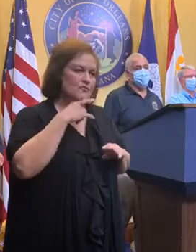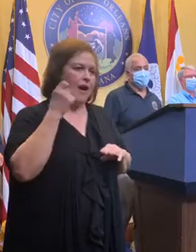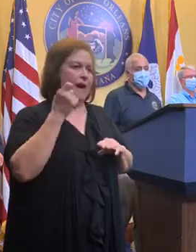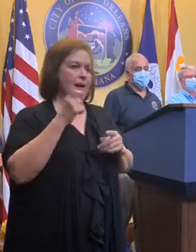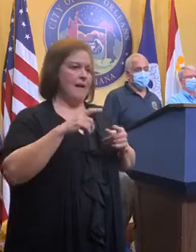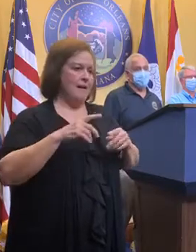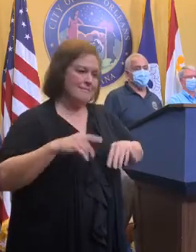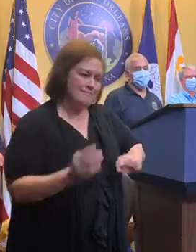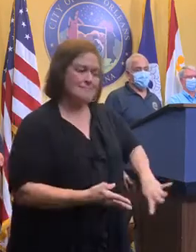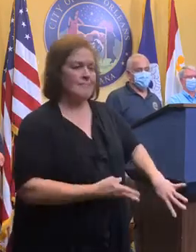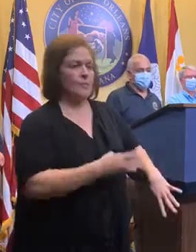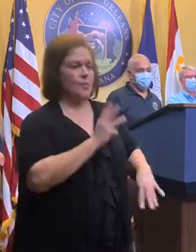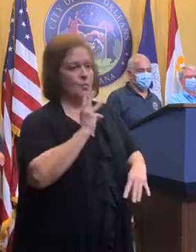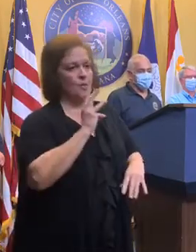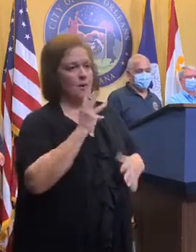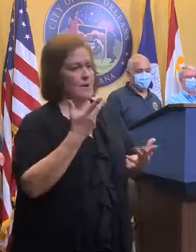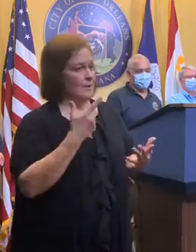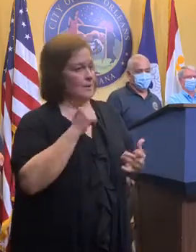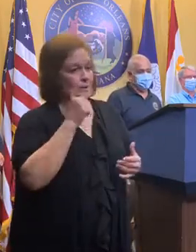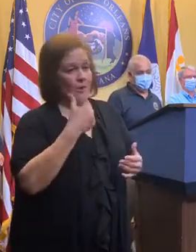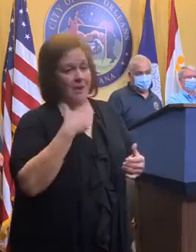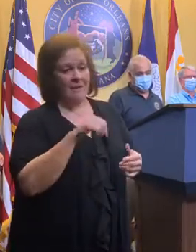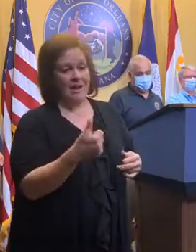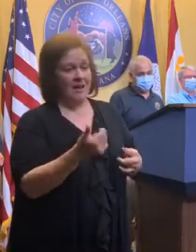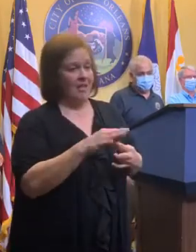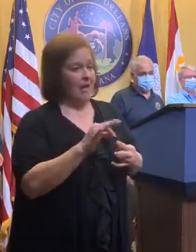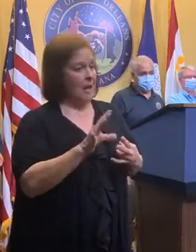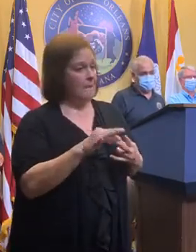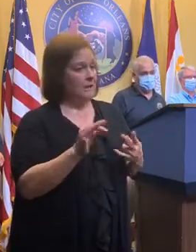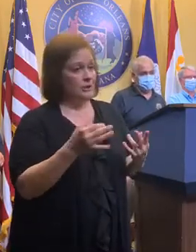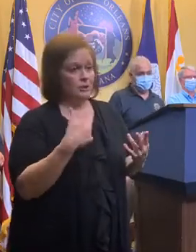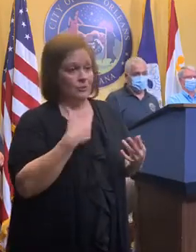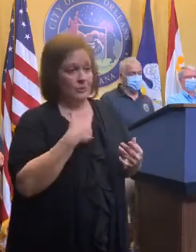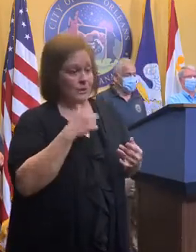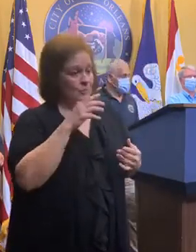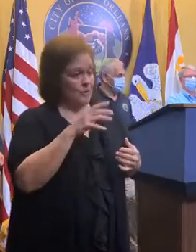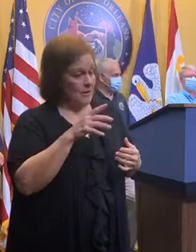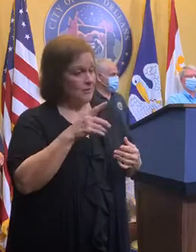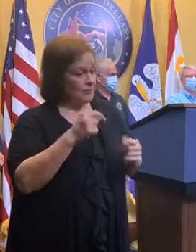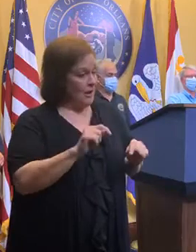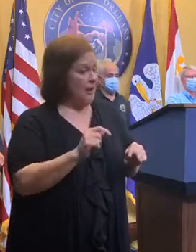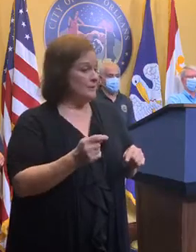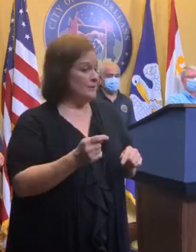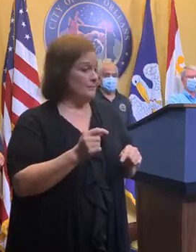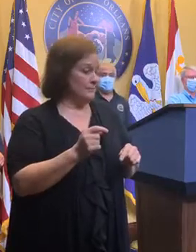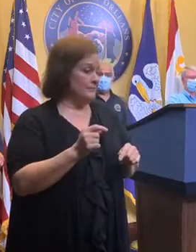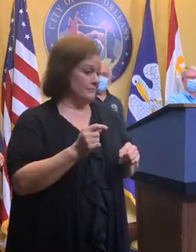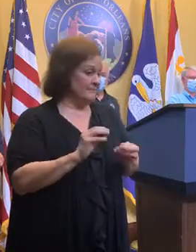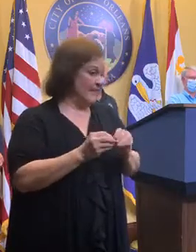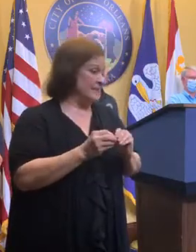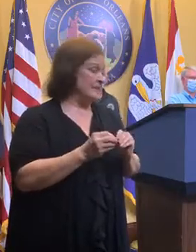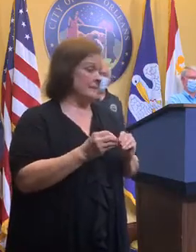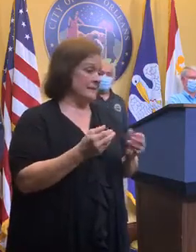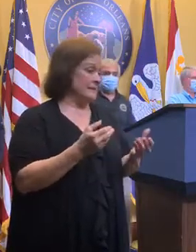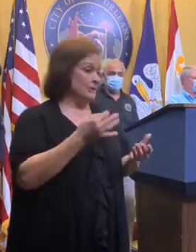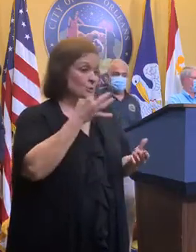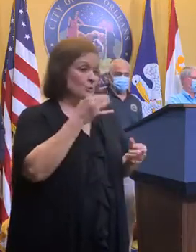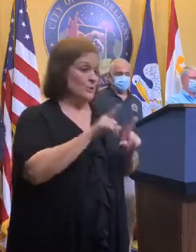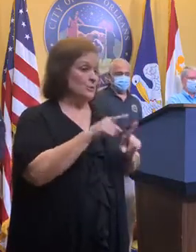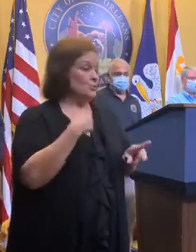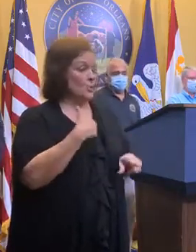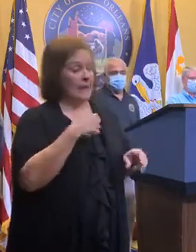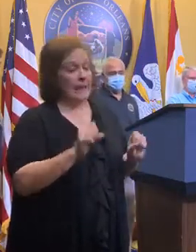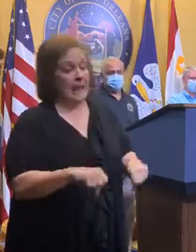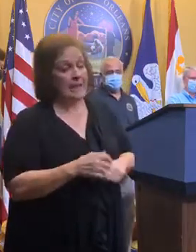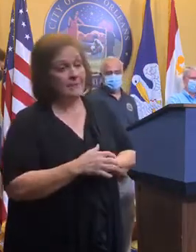we have no other option but to rely on T4, and we're gonna bring it back as soon as we can. And right now Last